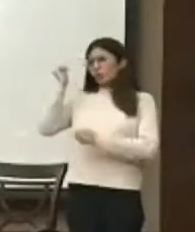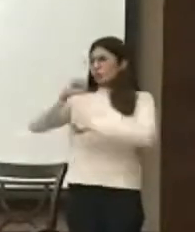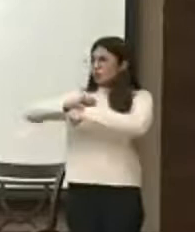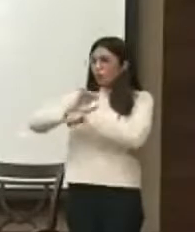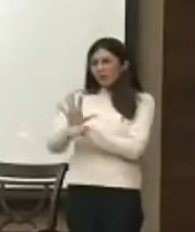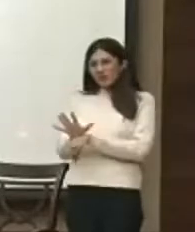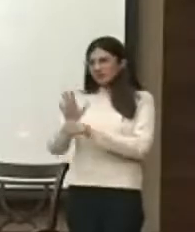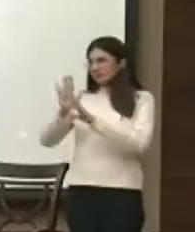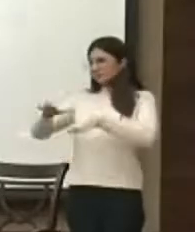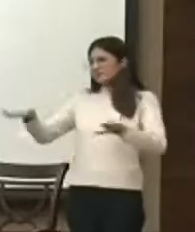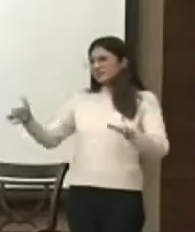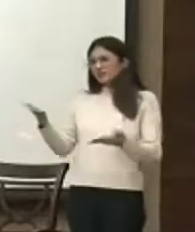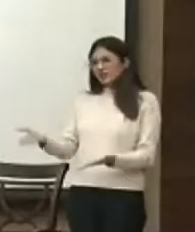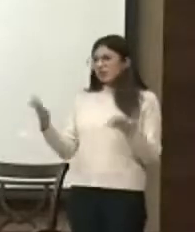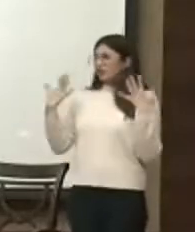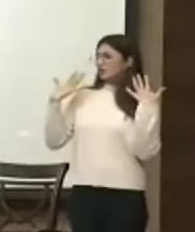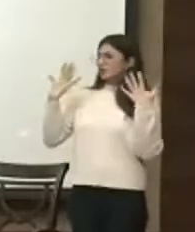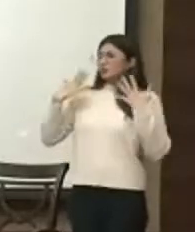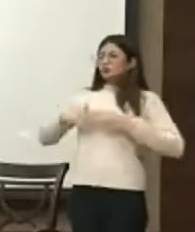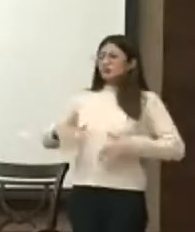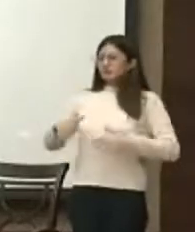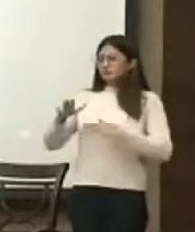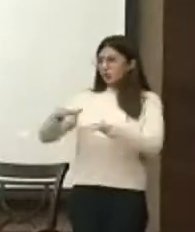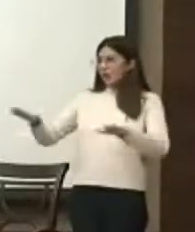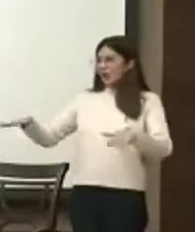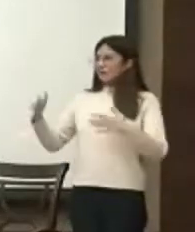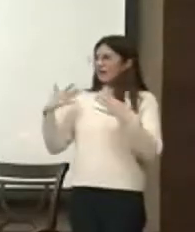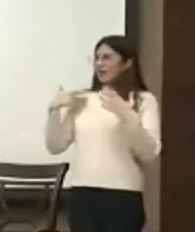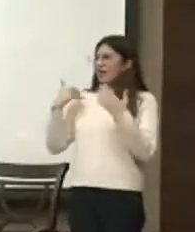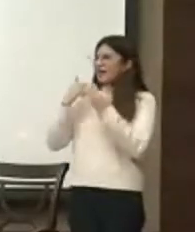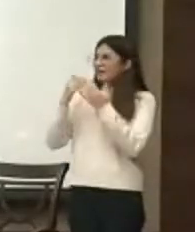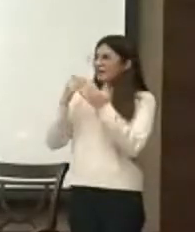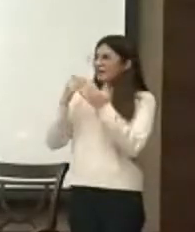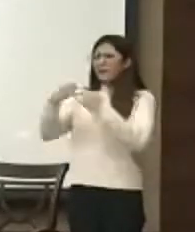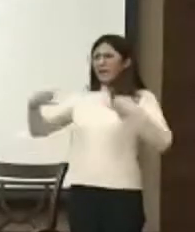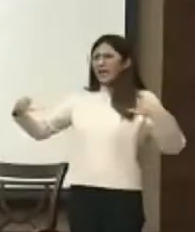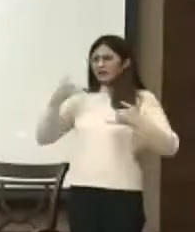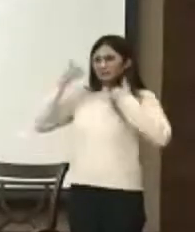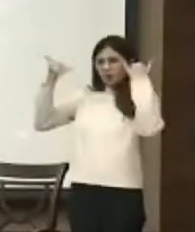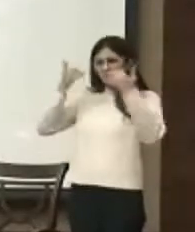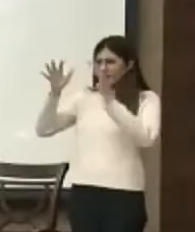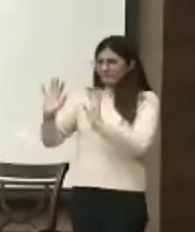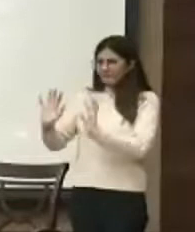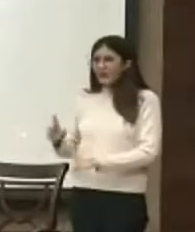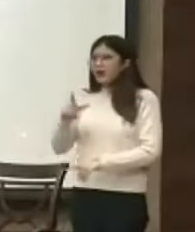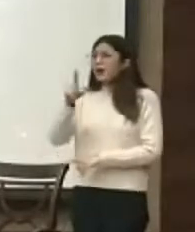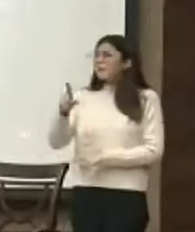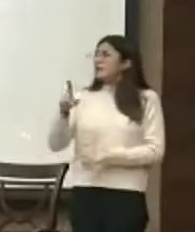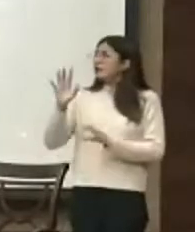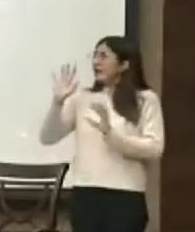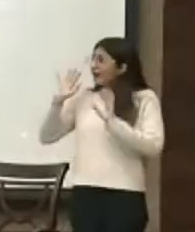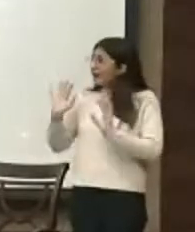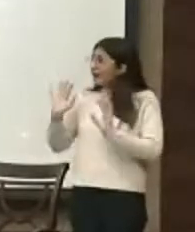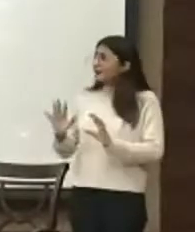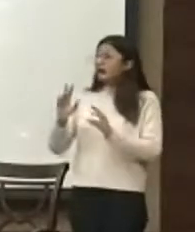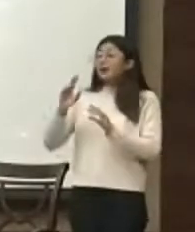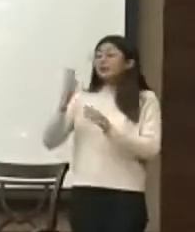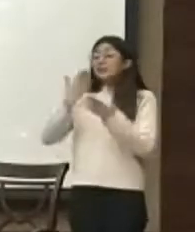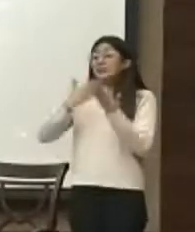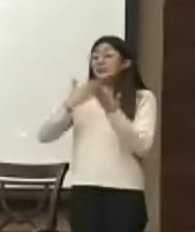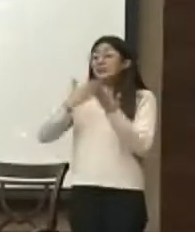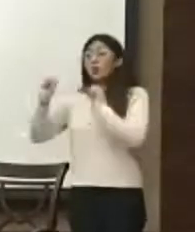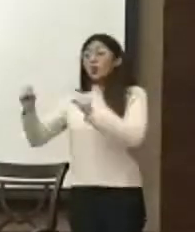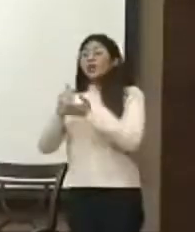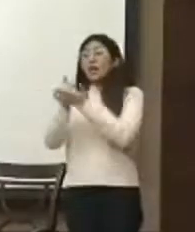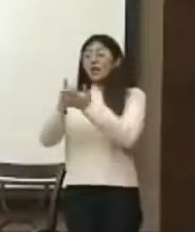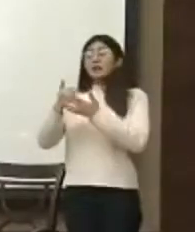children have called the child helpline numbers out of distress, but how many have those helplines have received calls from differently able